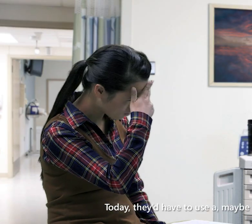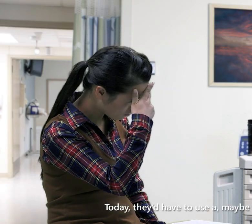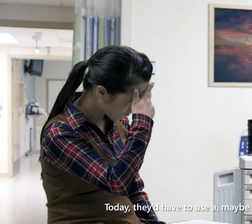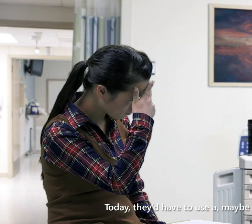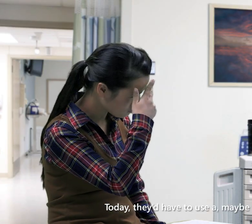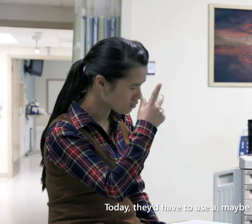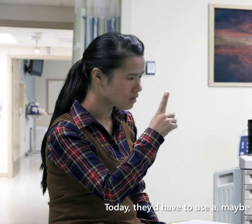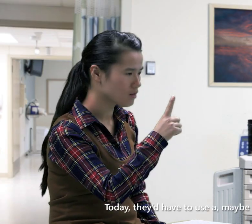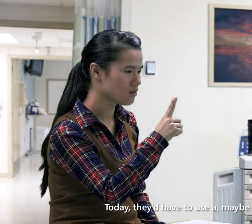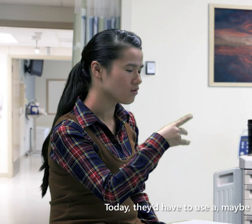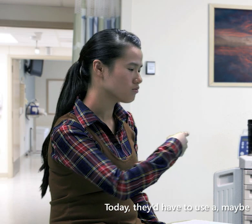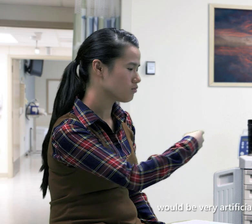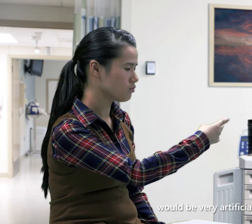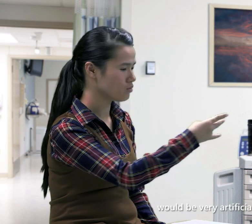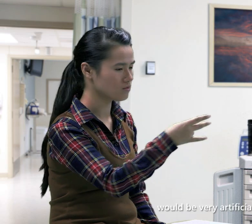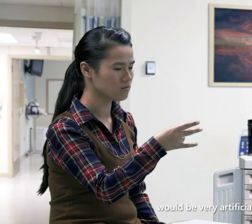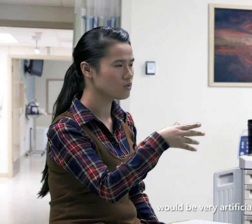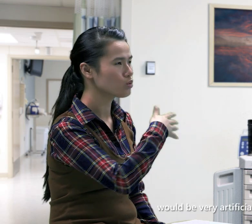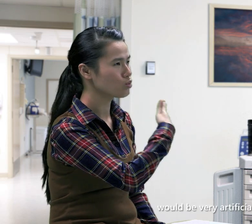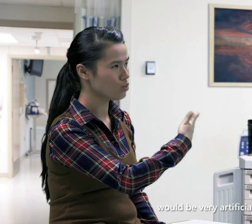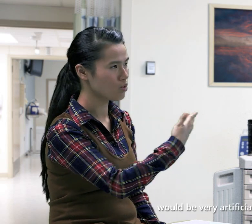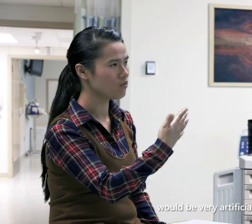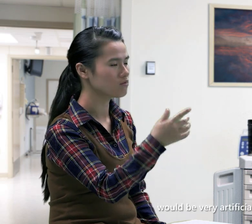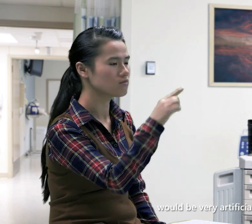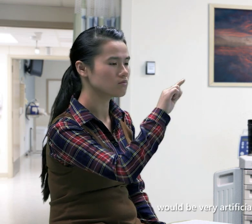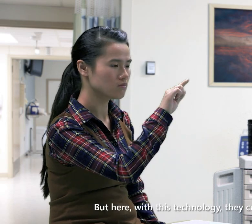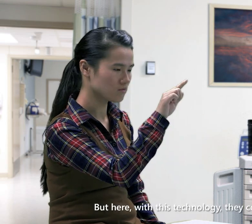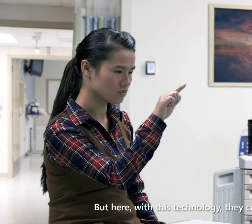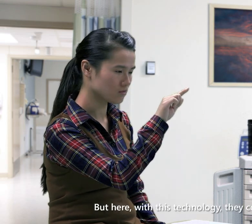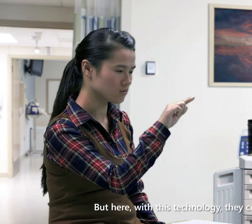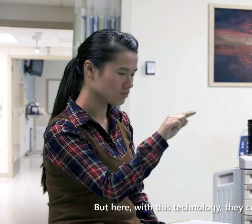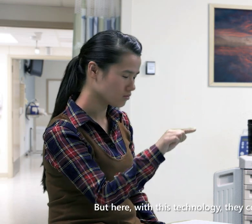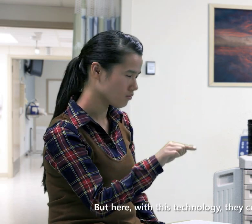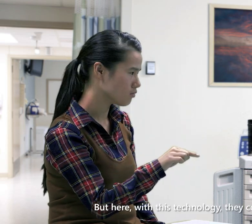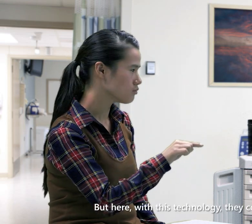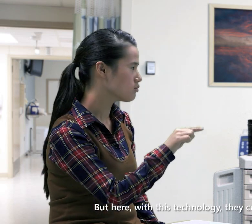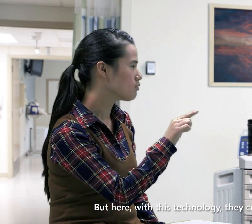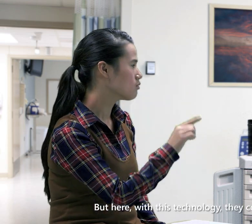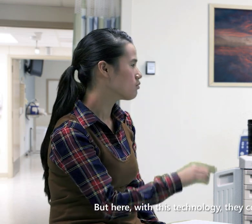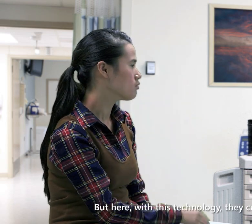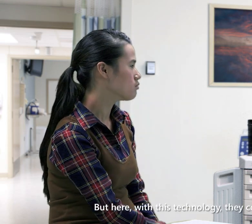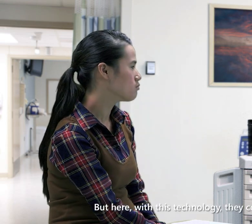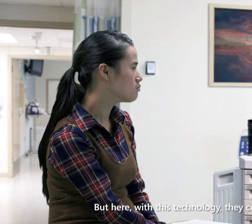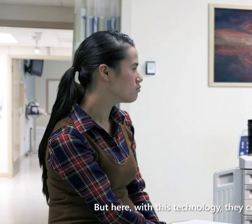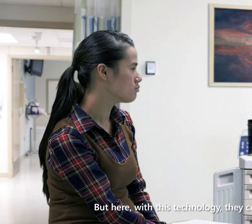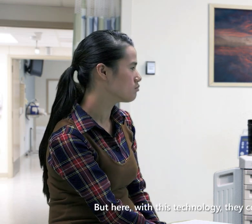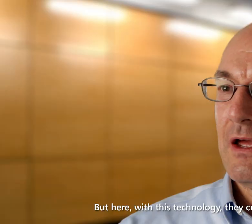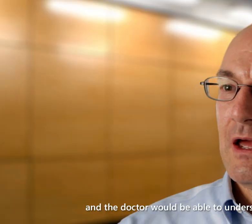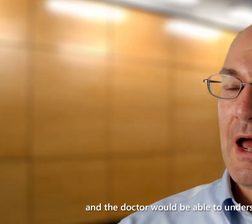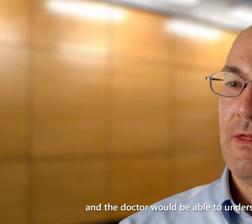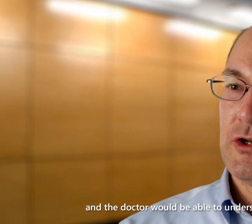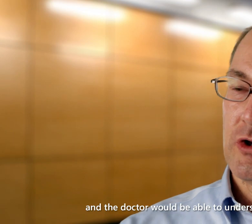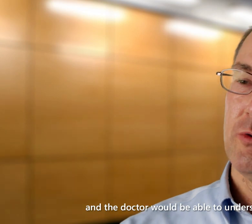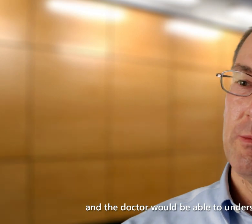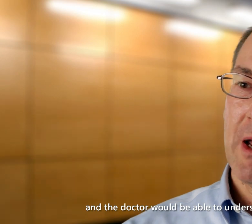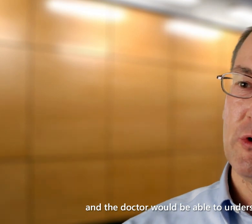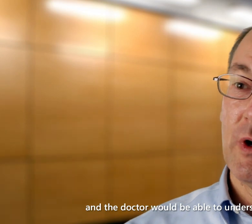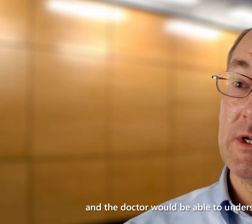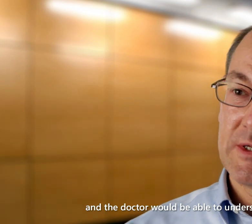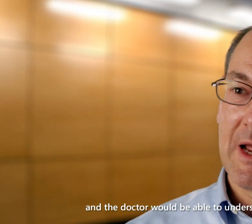use maybe writing and it would be very artificial. But here with this technology, they could use signing and the doctor would be able to understand